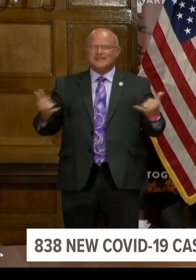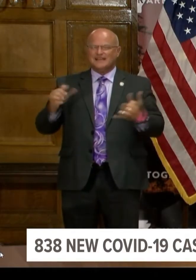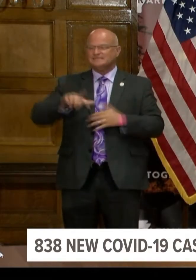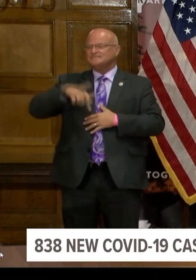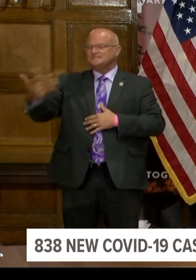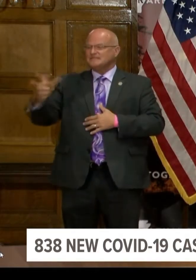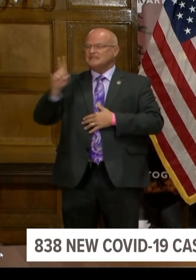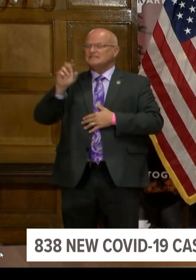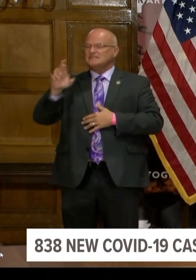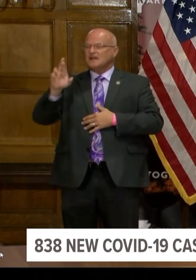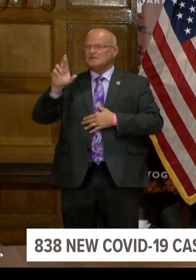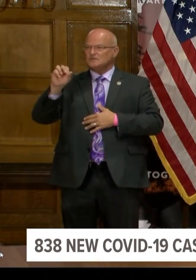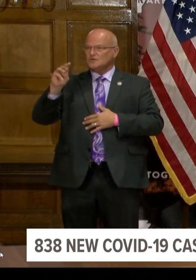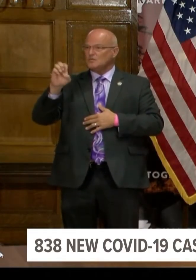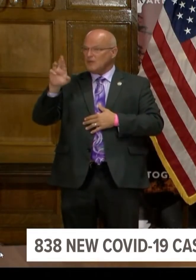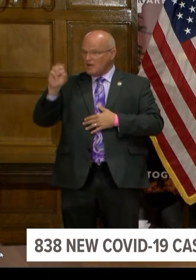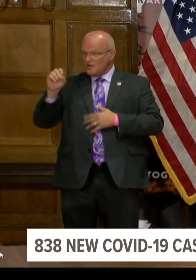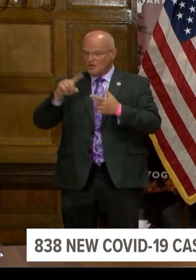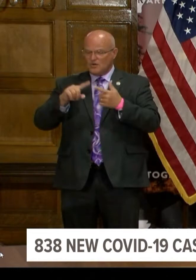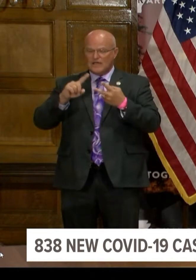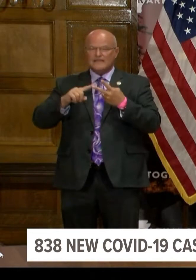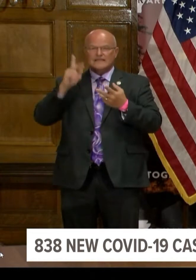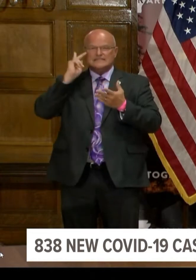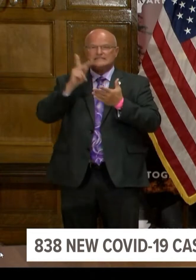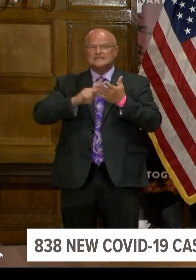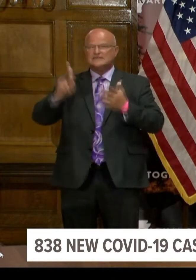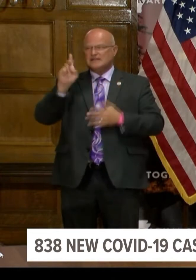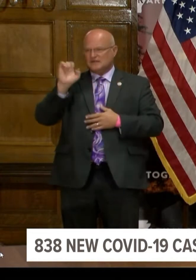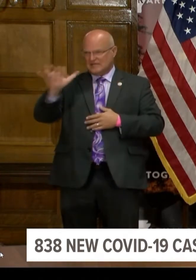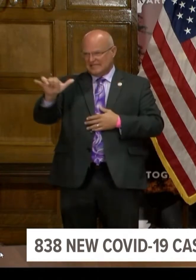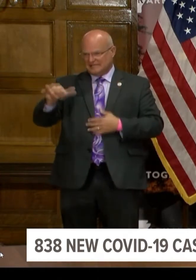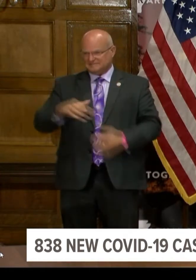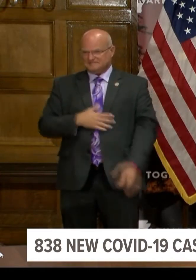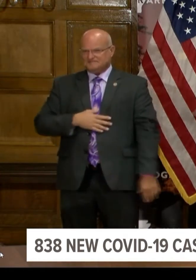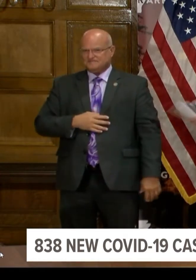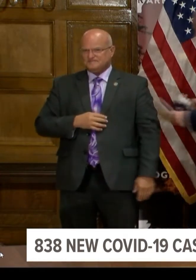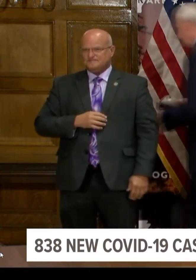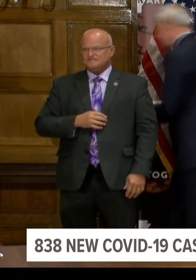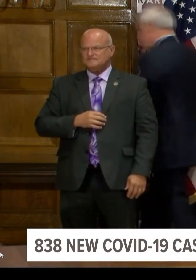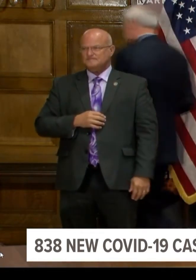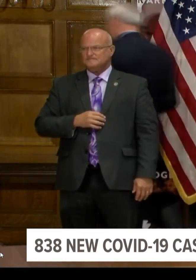and then I'll ask Secretary Key to come as well.